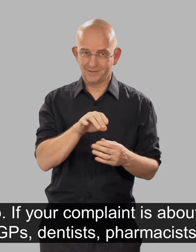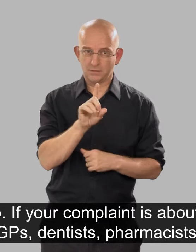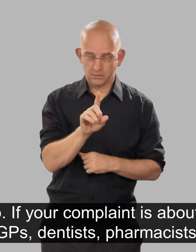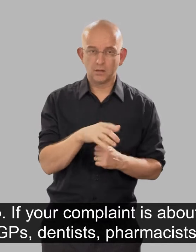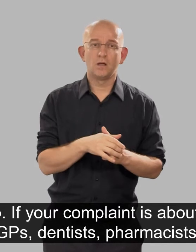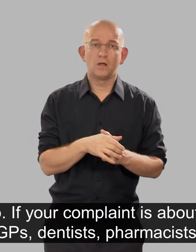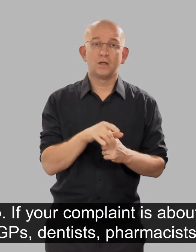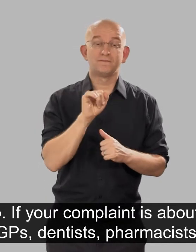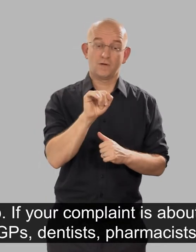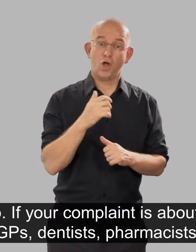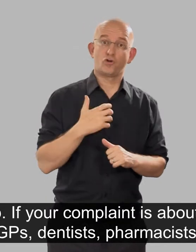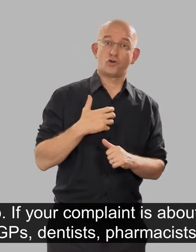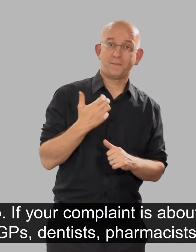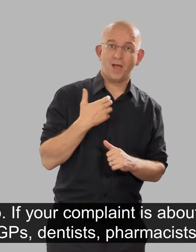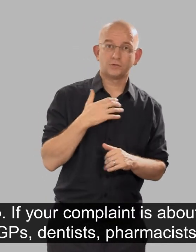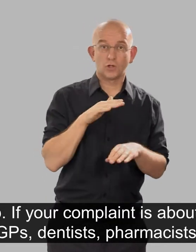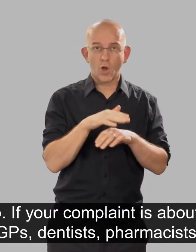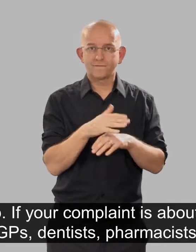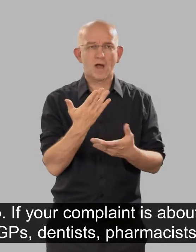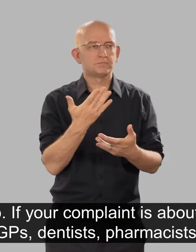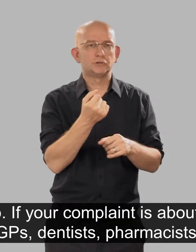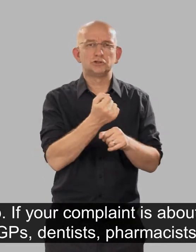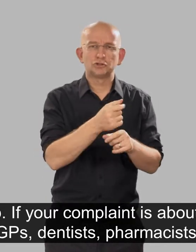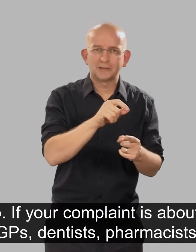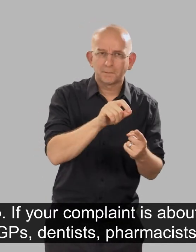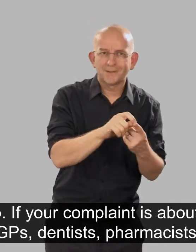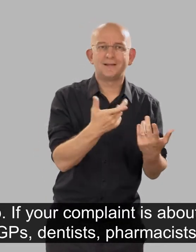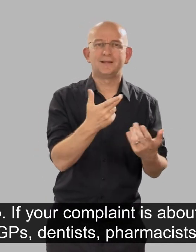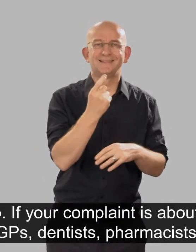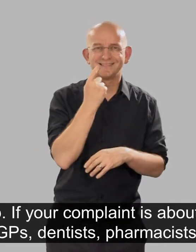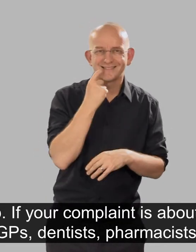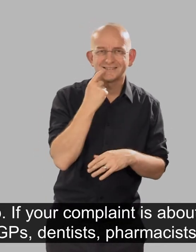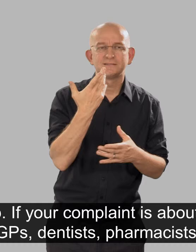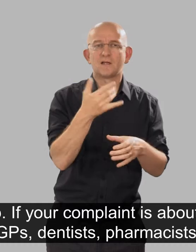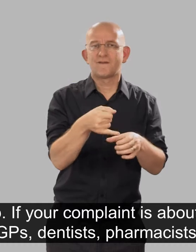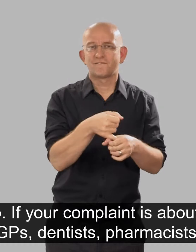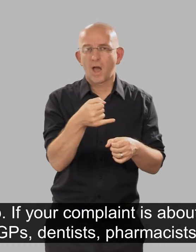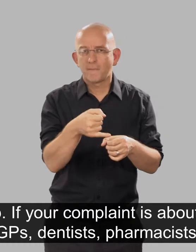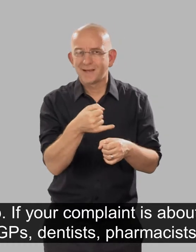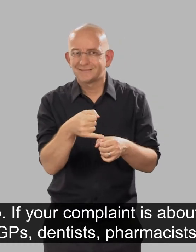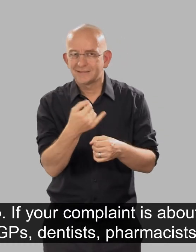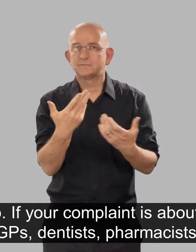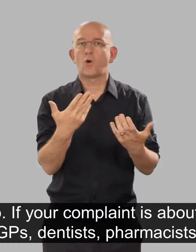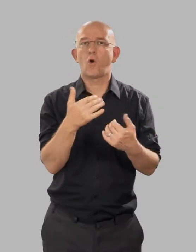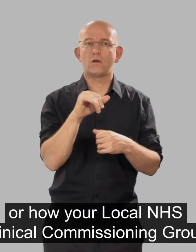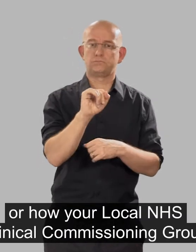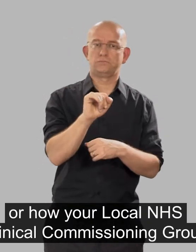B. If your complaint is about GPs, dentists, pharmacists, or how